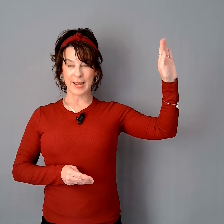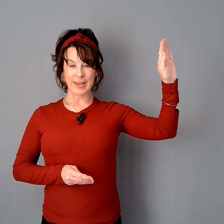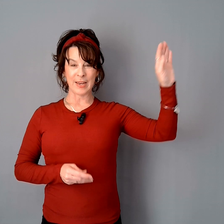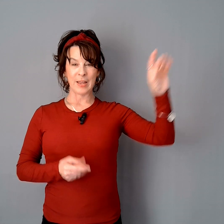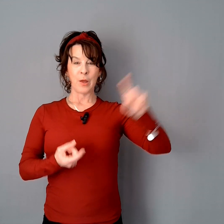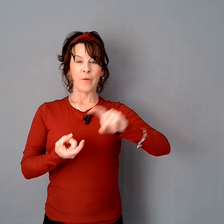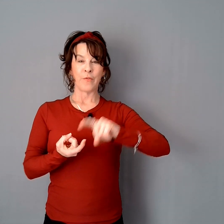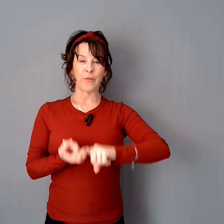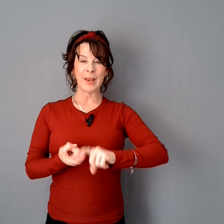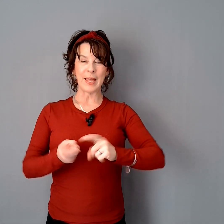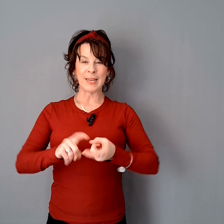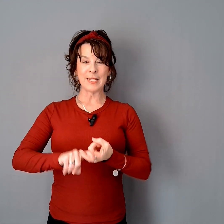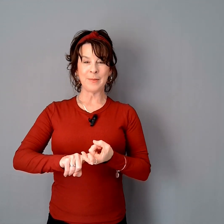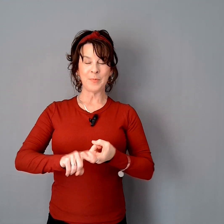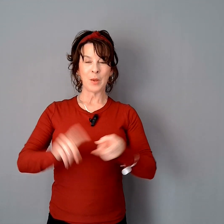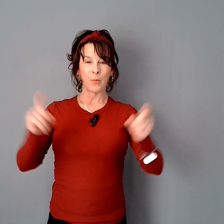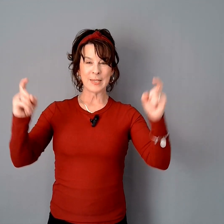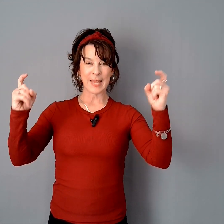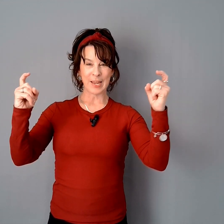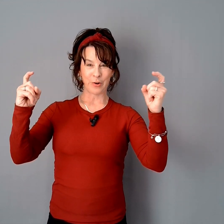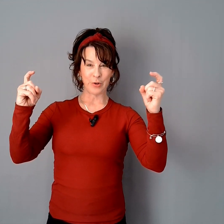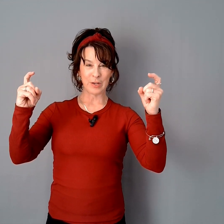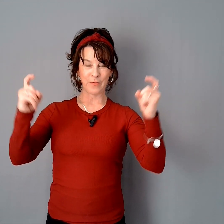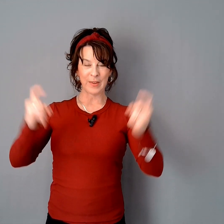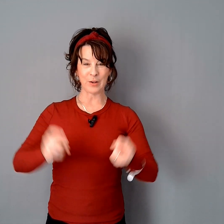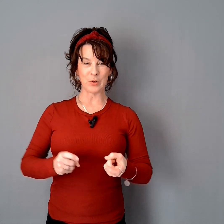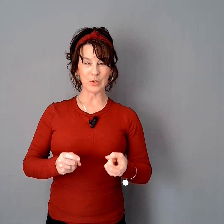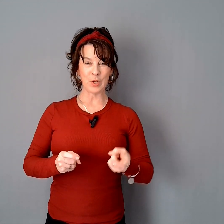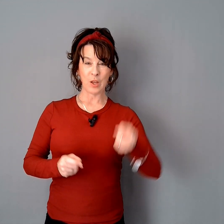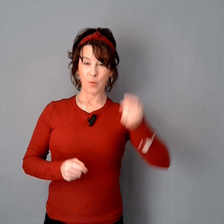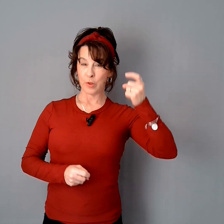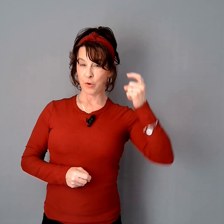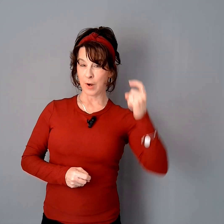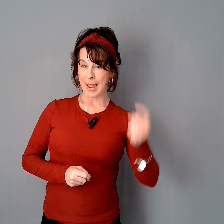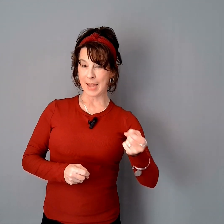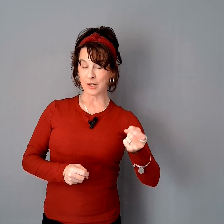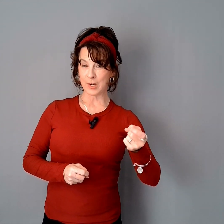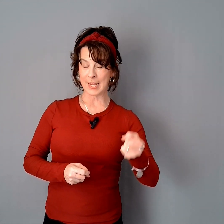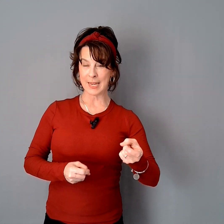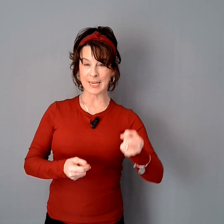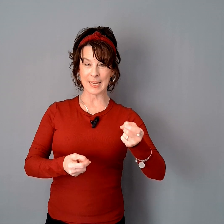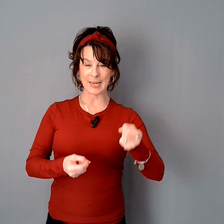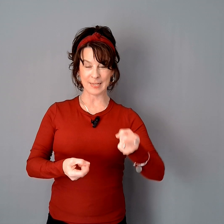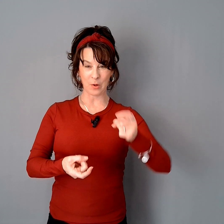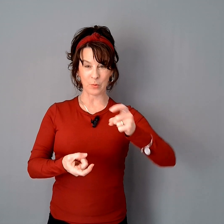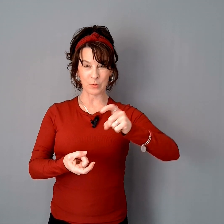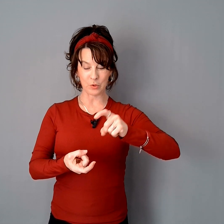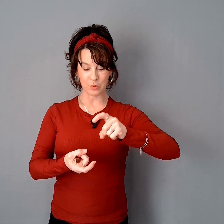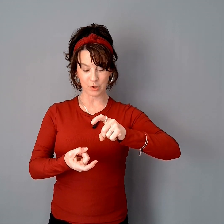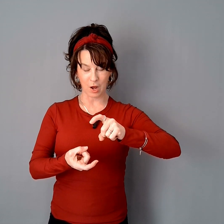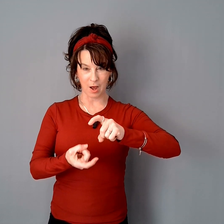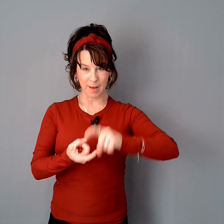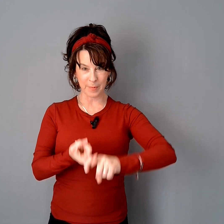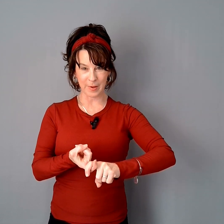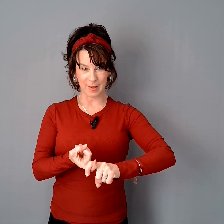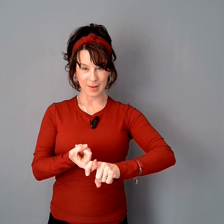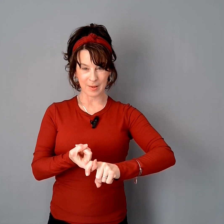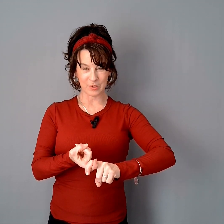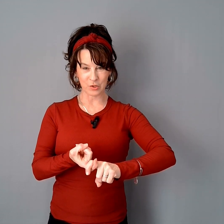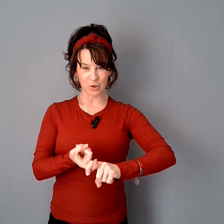friend. Friend, we take our hooked fingers with your action hand. It is on top to start